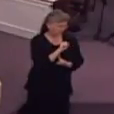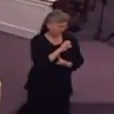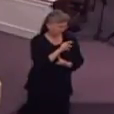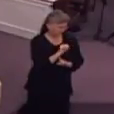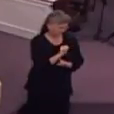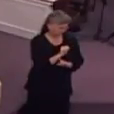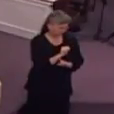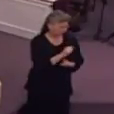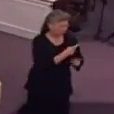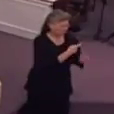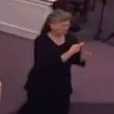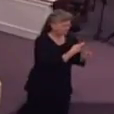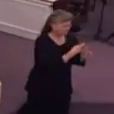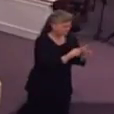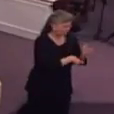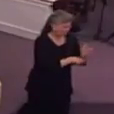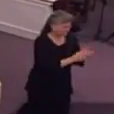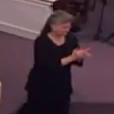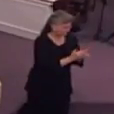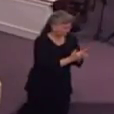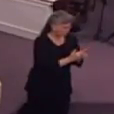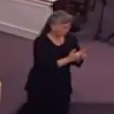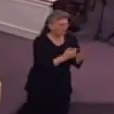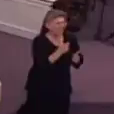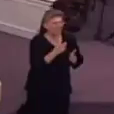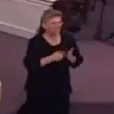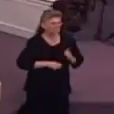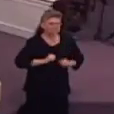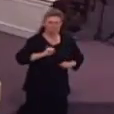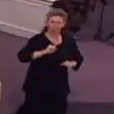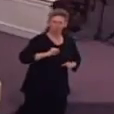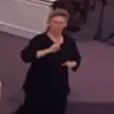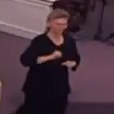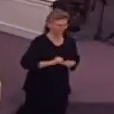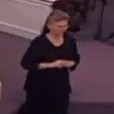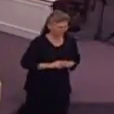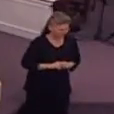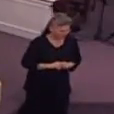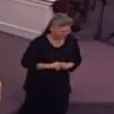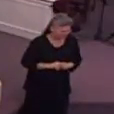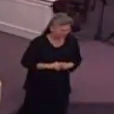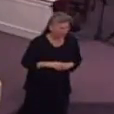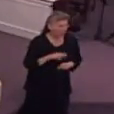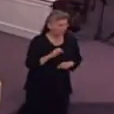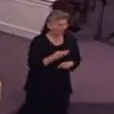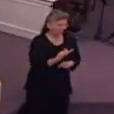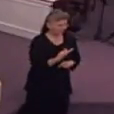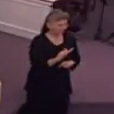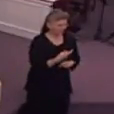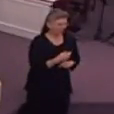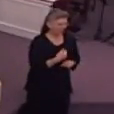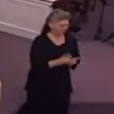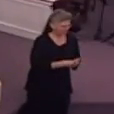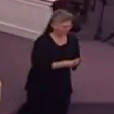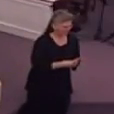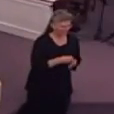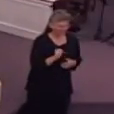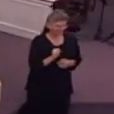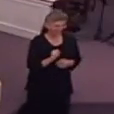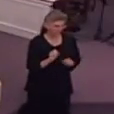and Simon was a tax protester. Matthew had money. Simon didn't have any.